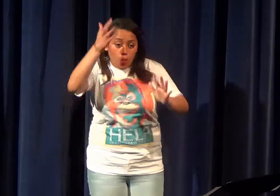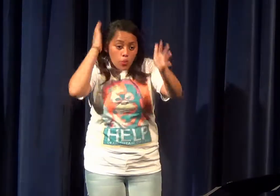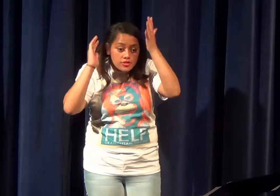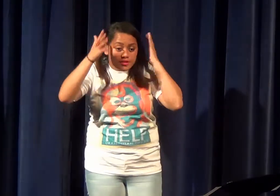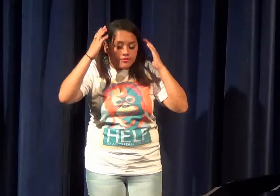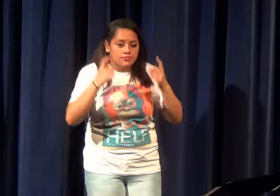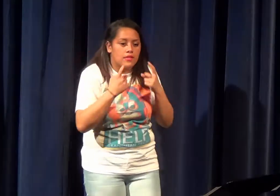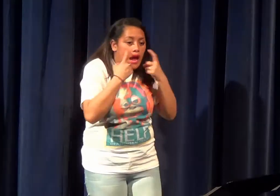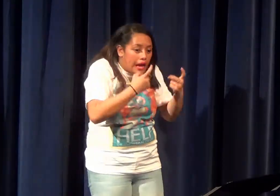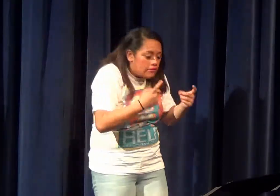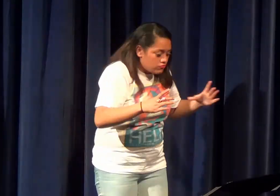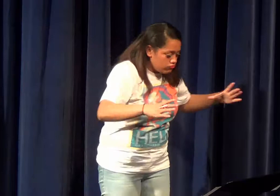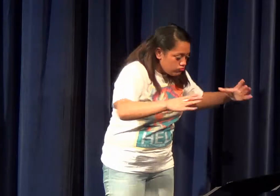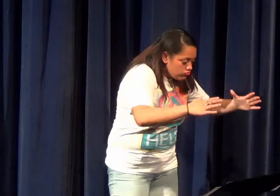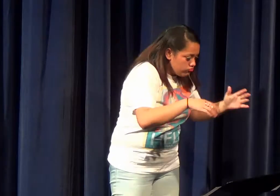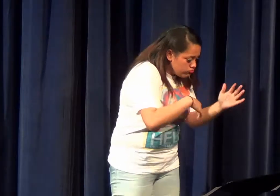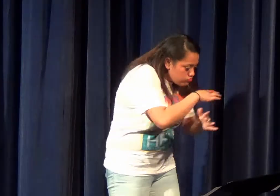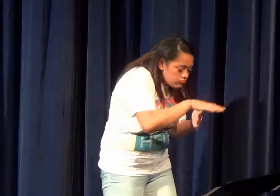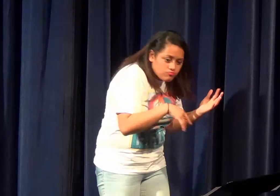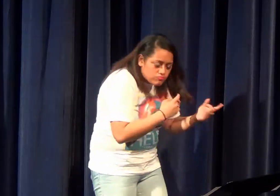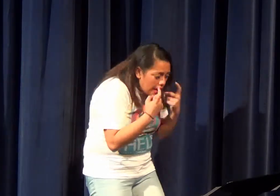But people want to save the orangutans in the forest now.